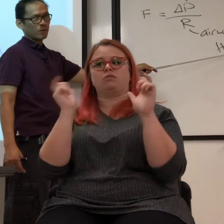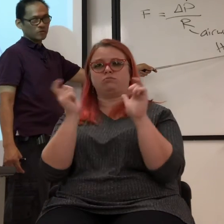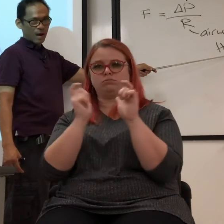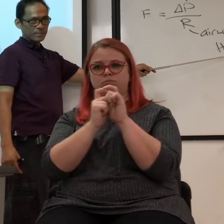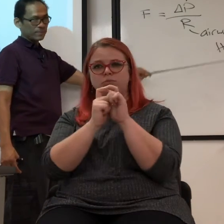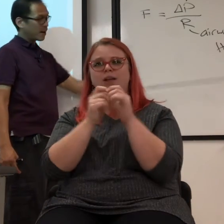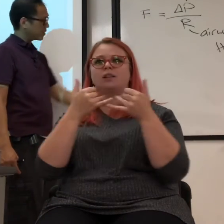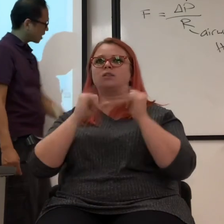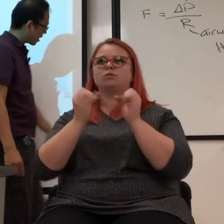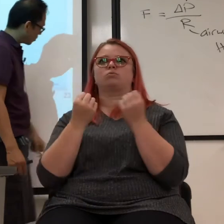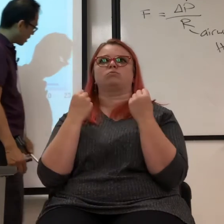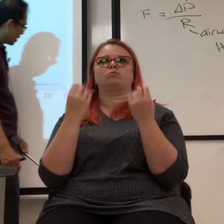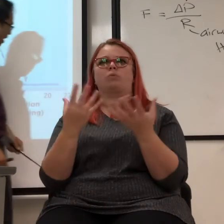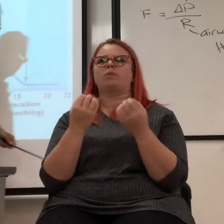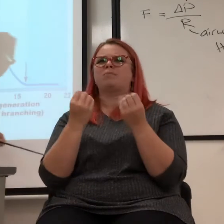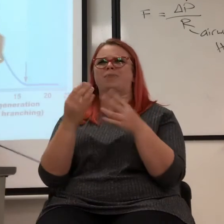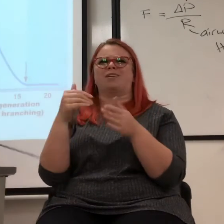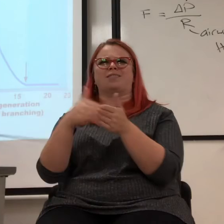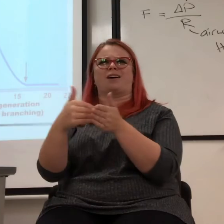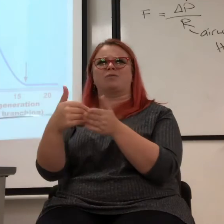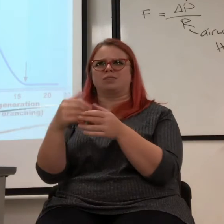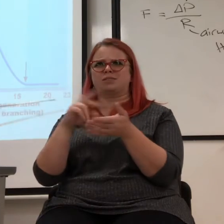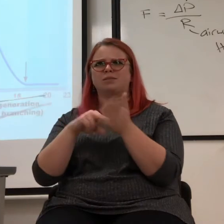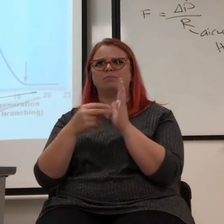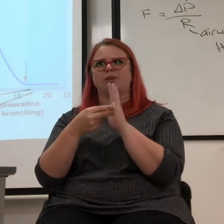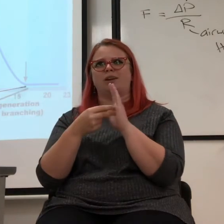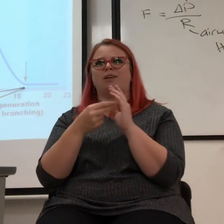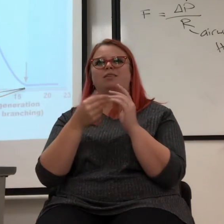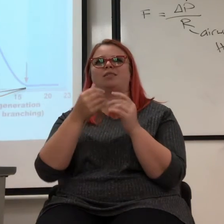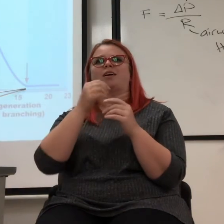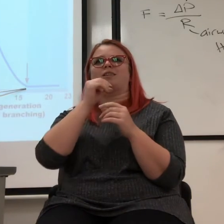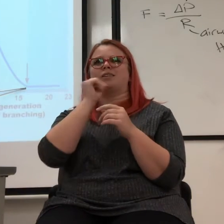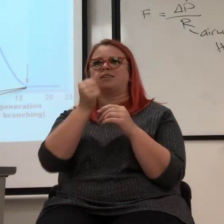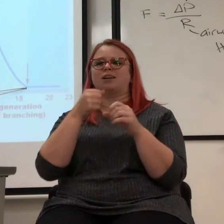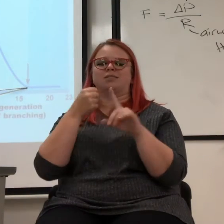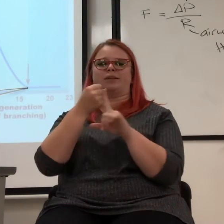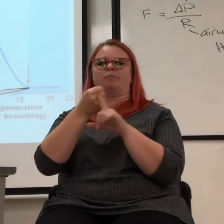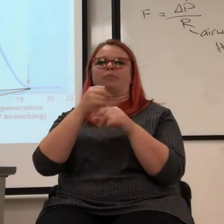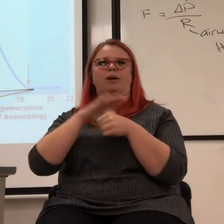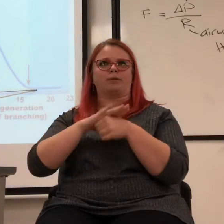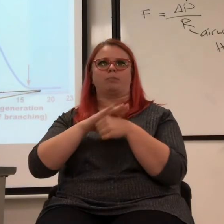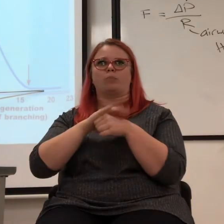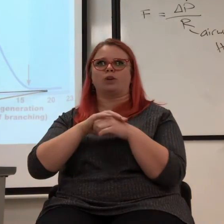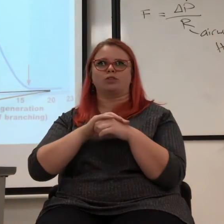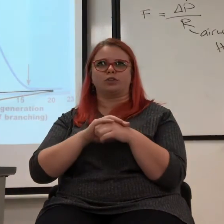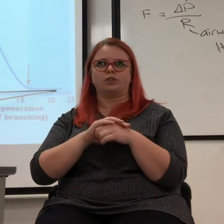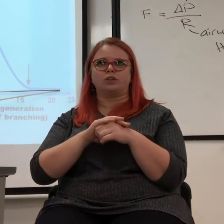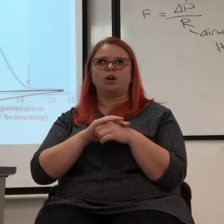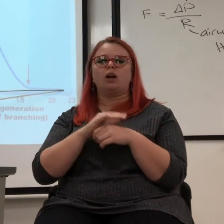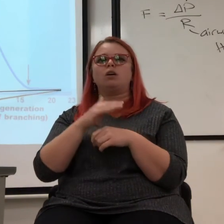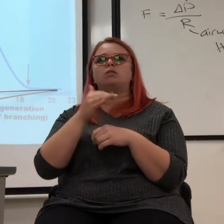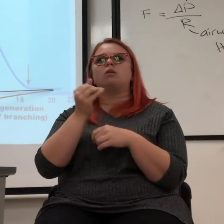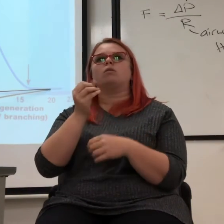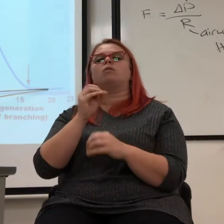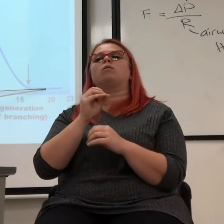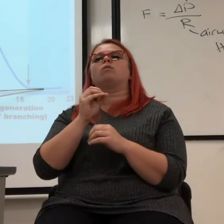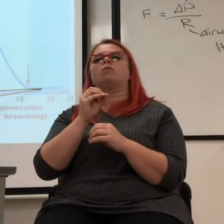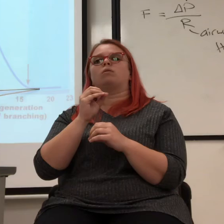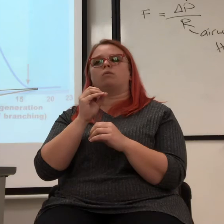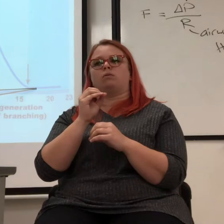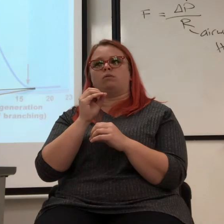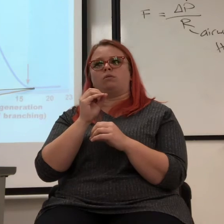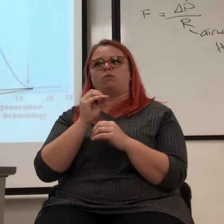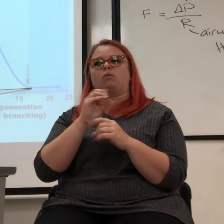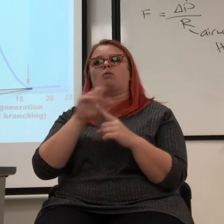to airflow drops. By the time you get down to the respiratory zone, there's no airway resistance. The air flows freely